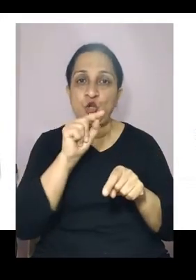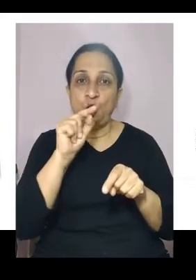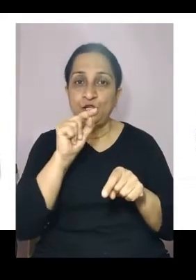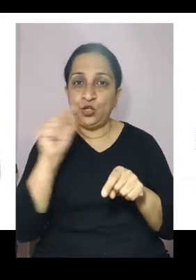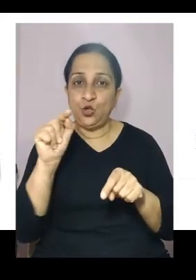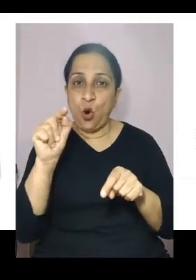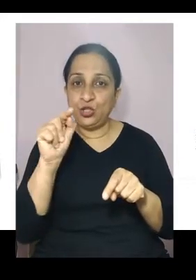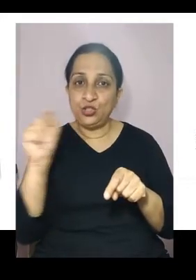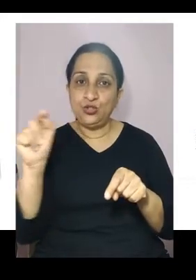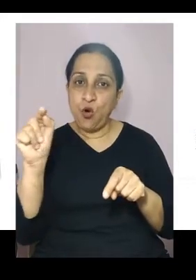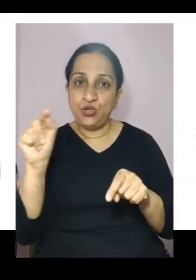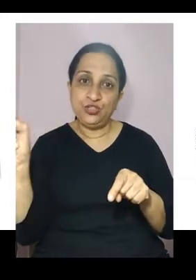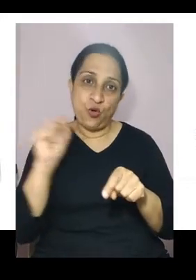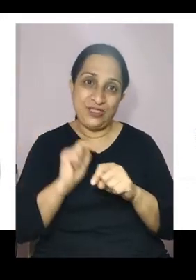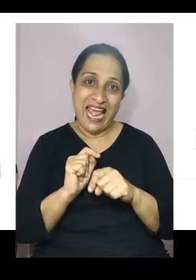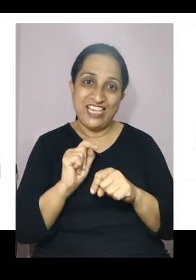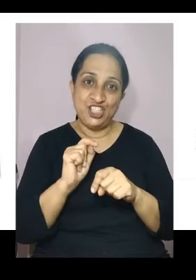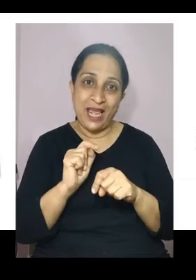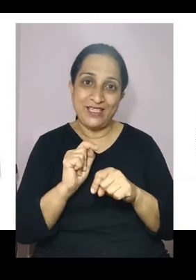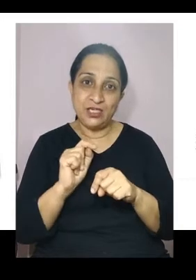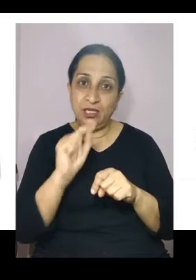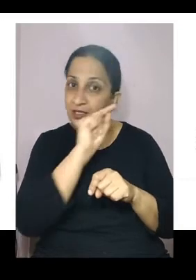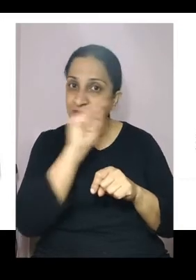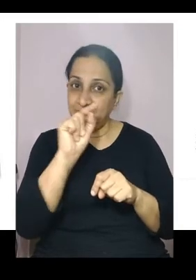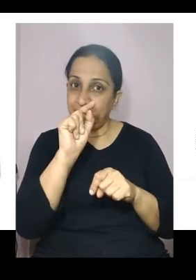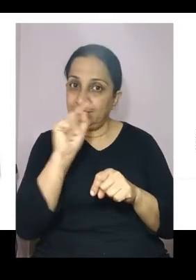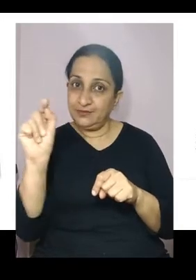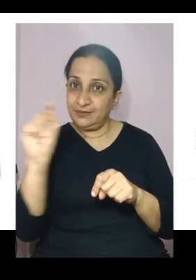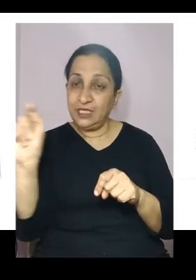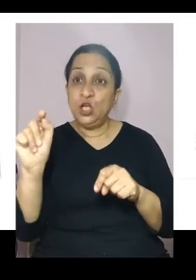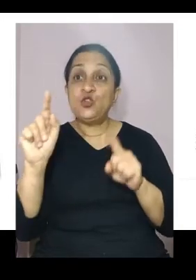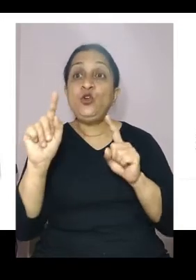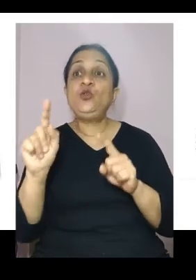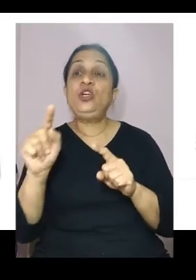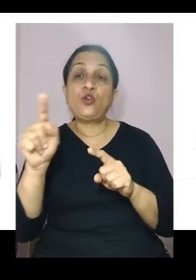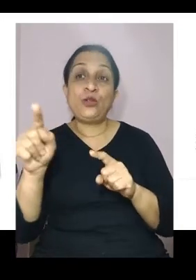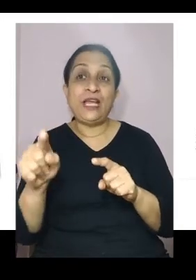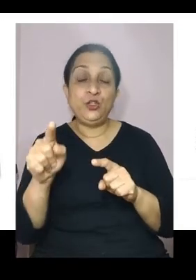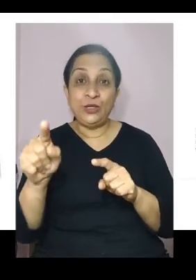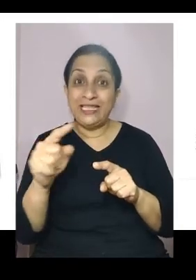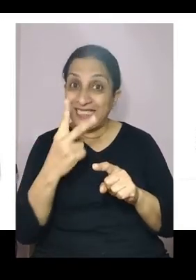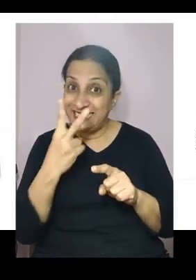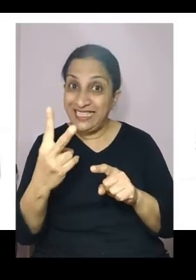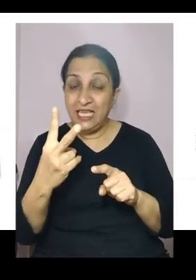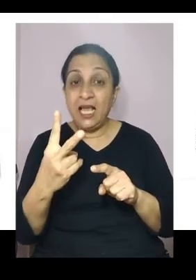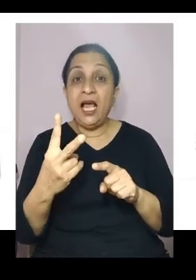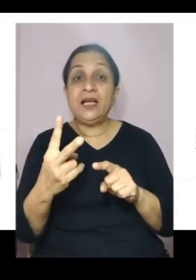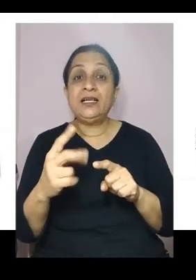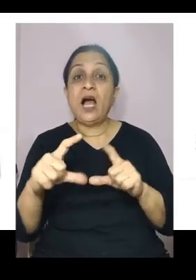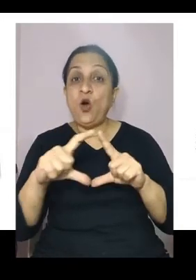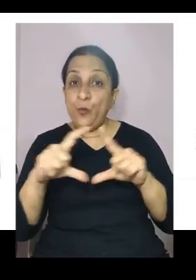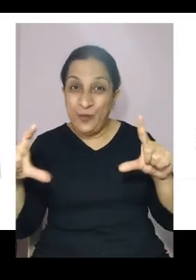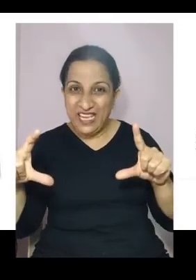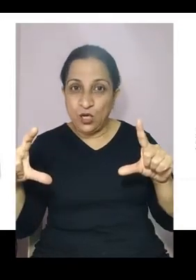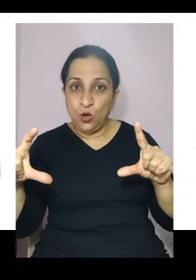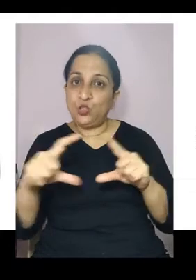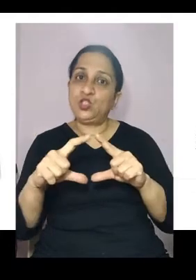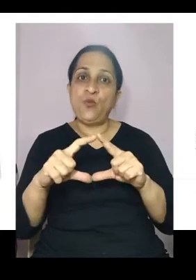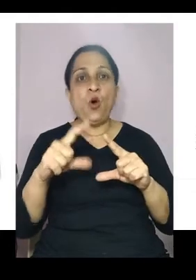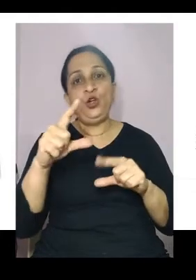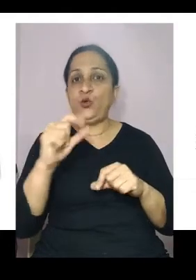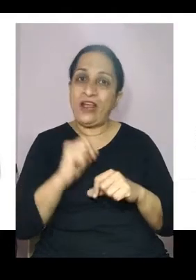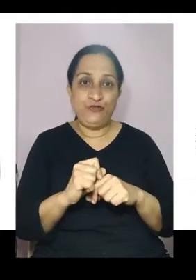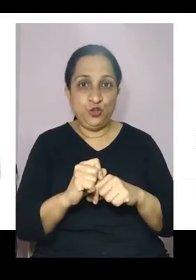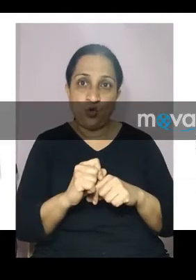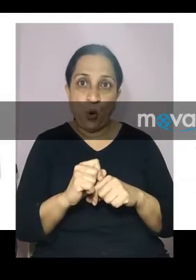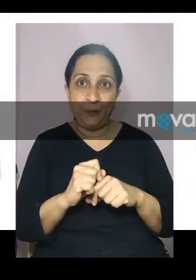is dot, dot, dot, dot, dash, dash. So you will draw that. You can see how big or